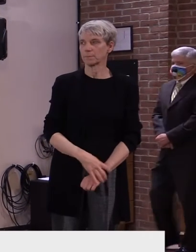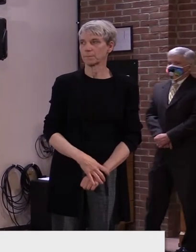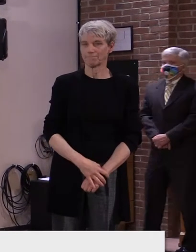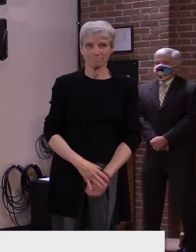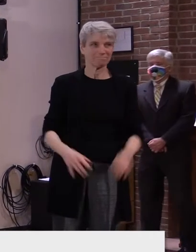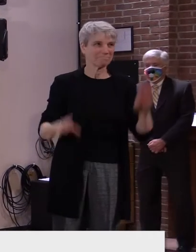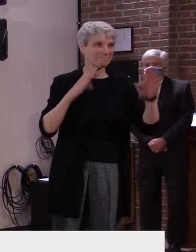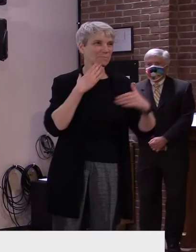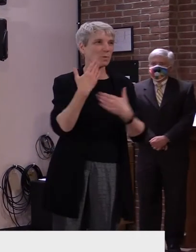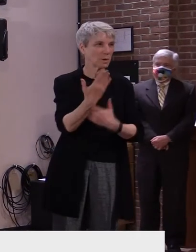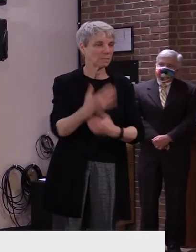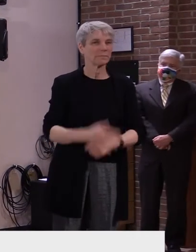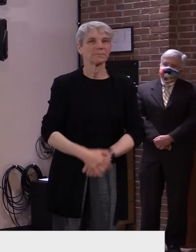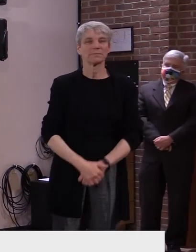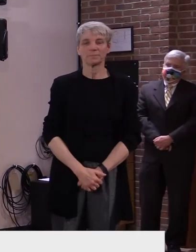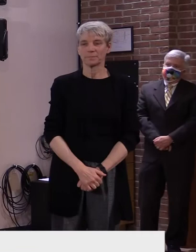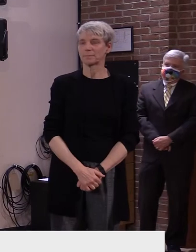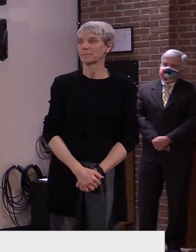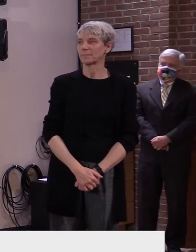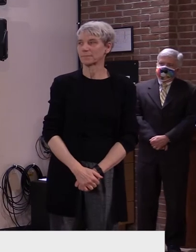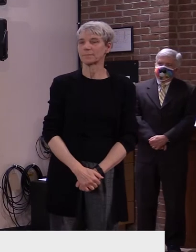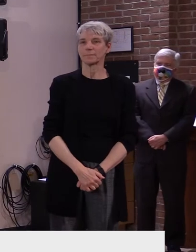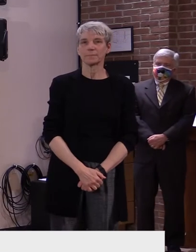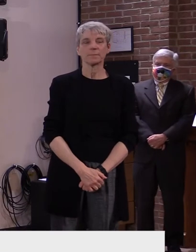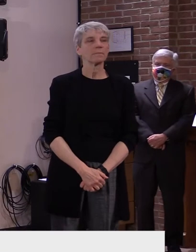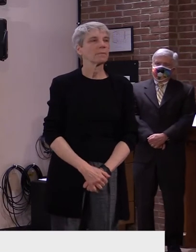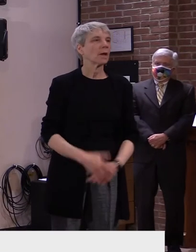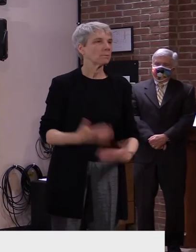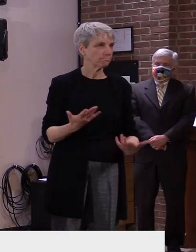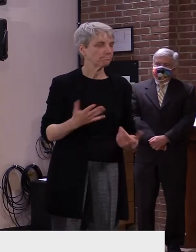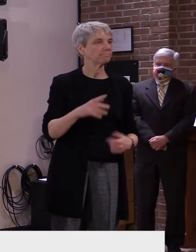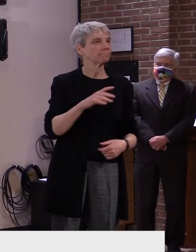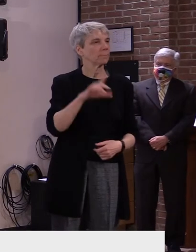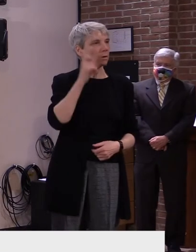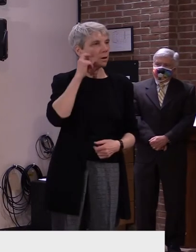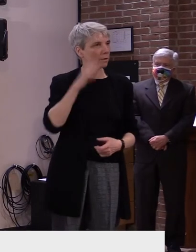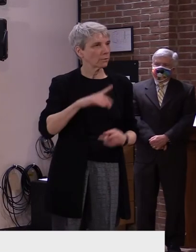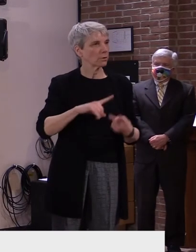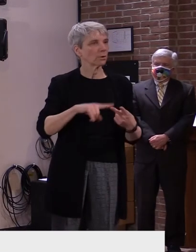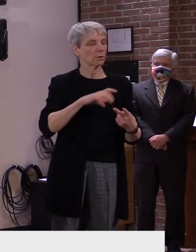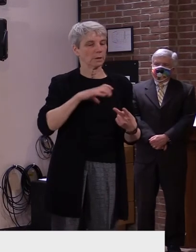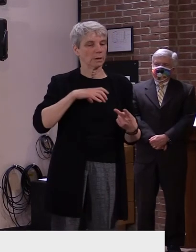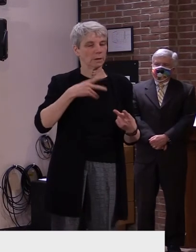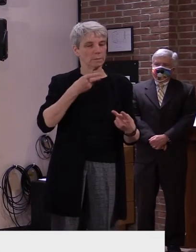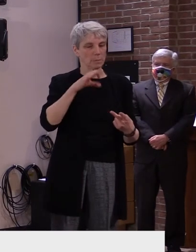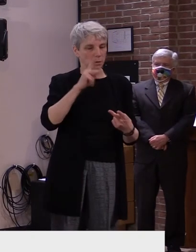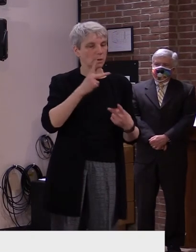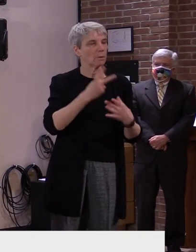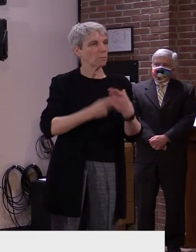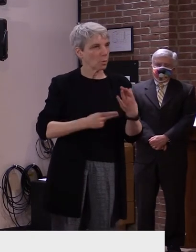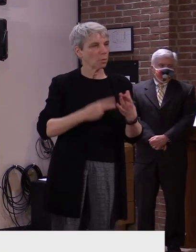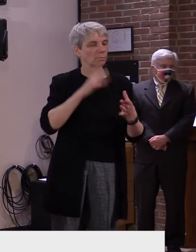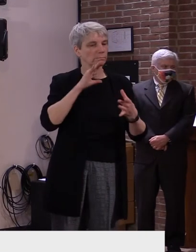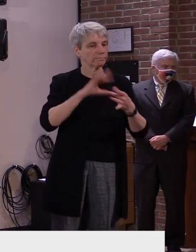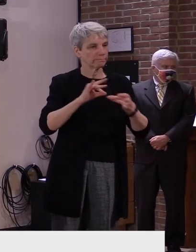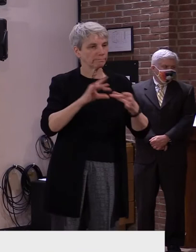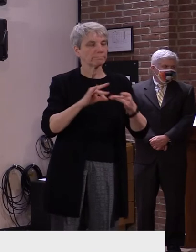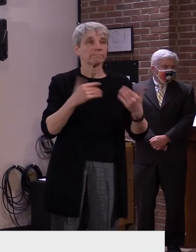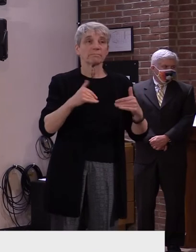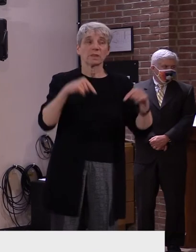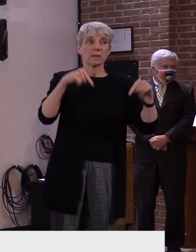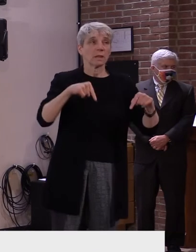good morning as the governor and commissioner p check have highlighted this morning we've entered a period of time we're following health and